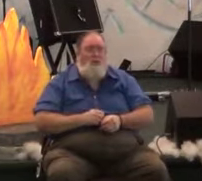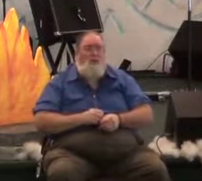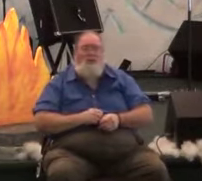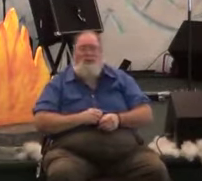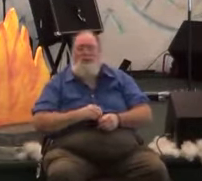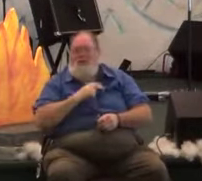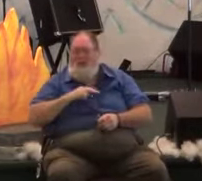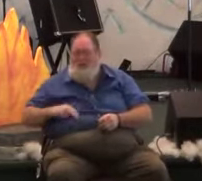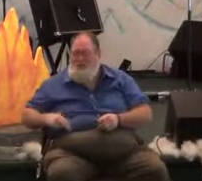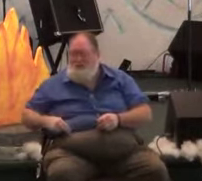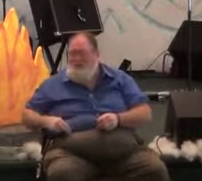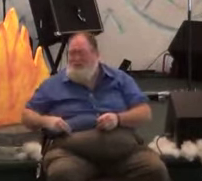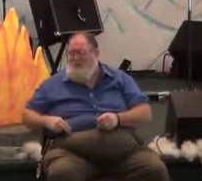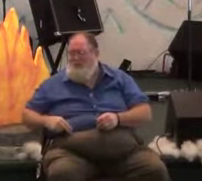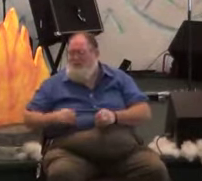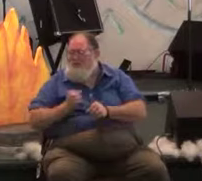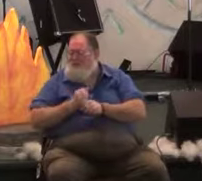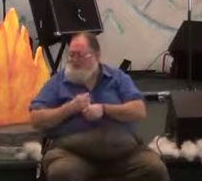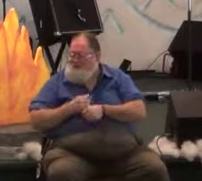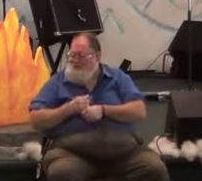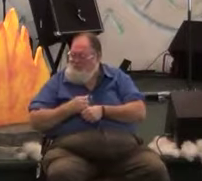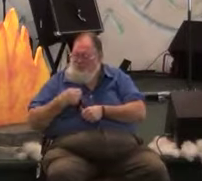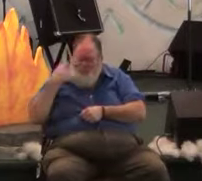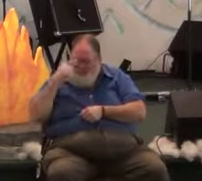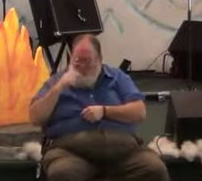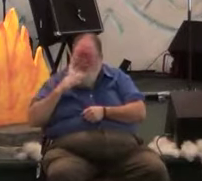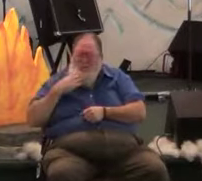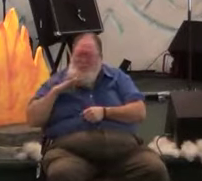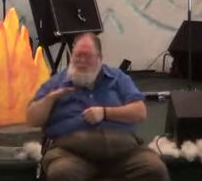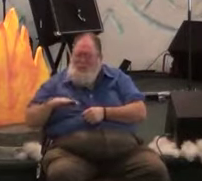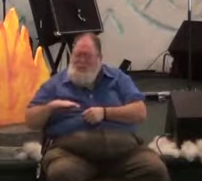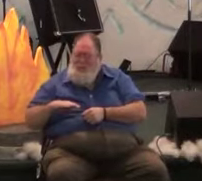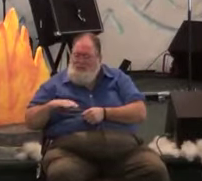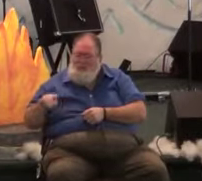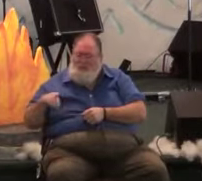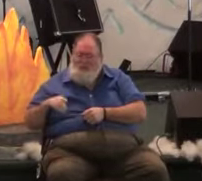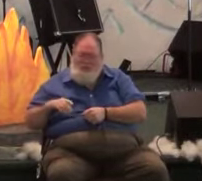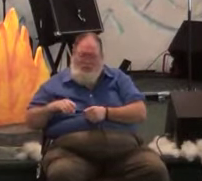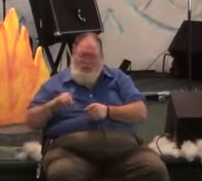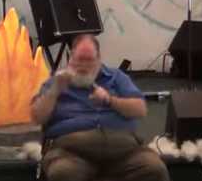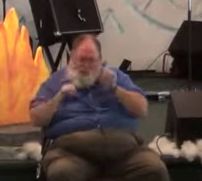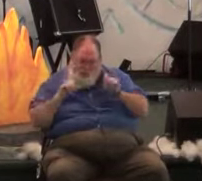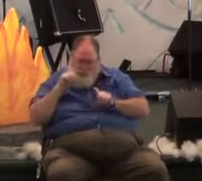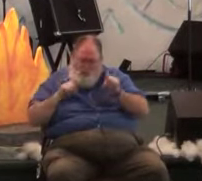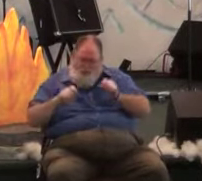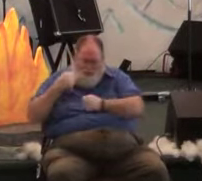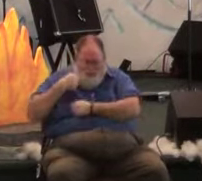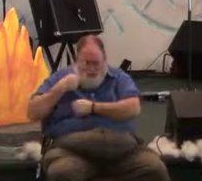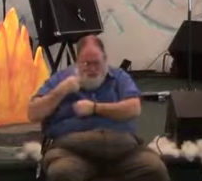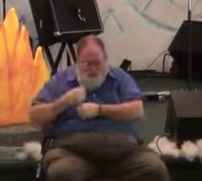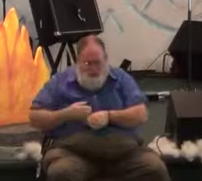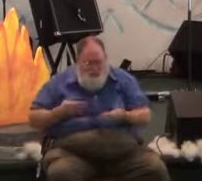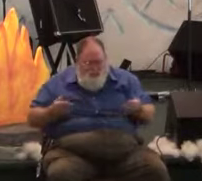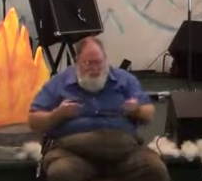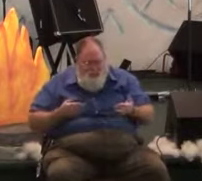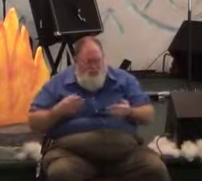he interrogates these guards that were watching Peter and says, dudes, what's up? 16 of you